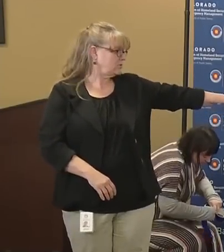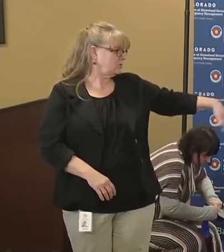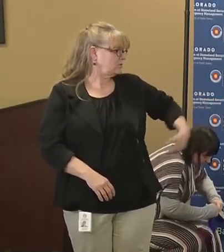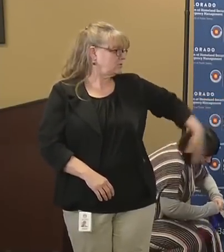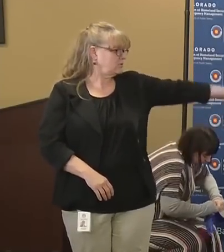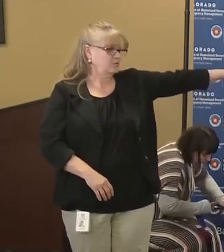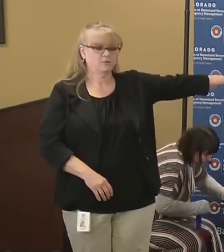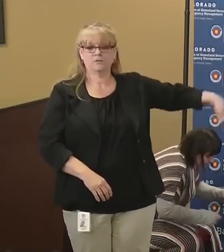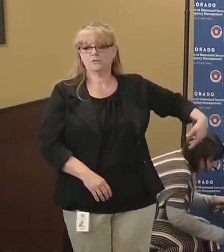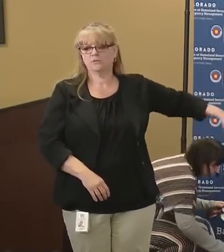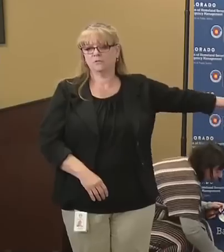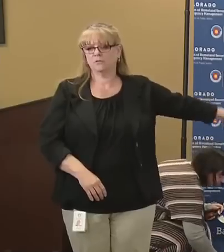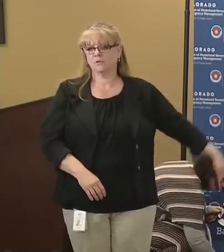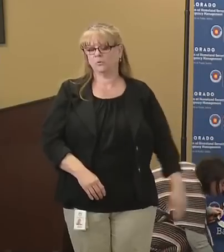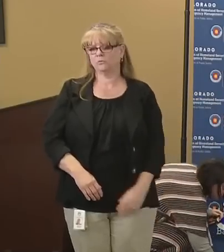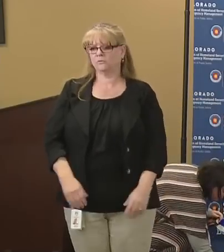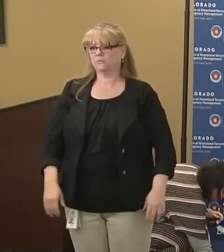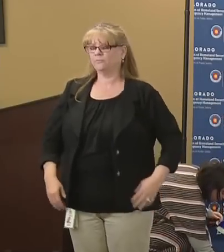COVID-19 crisis.